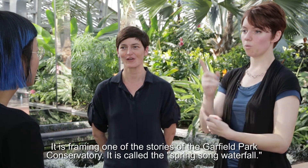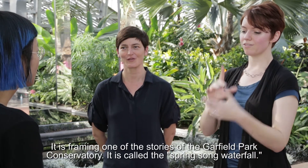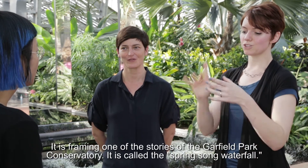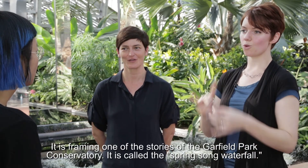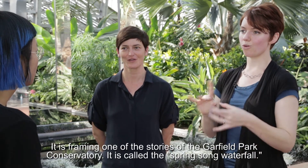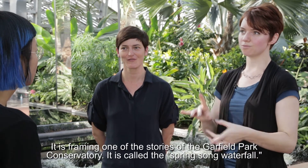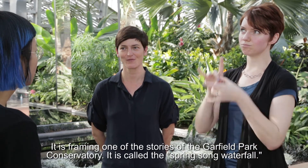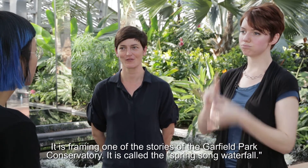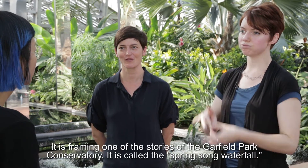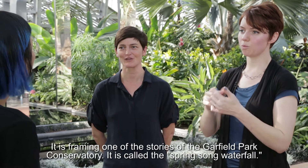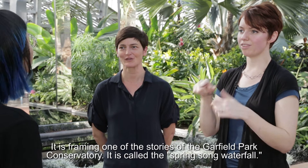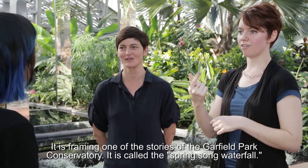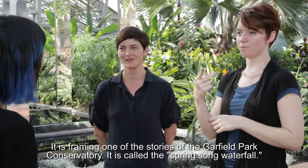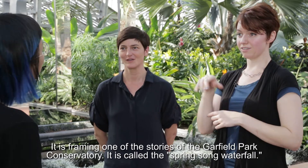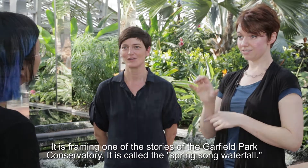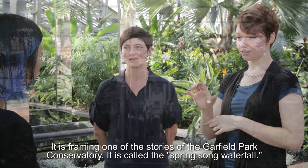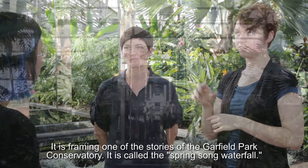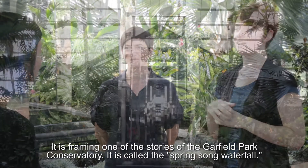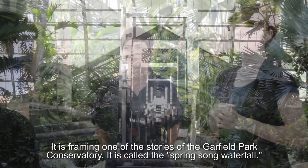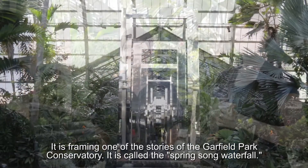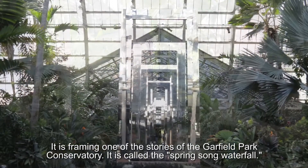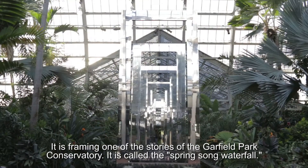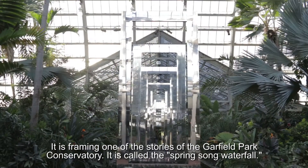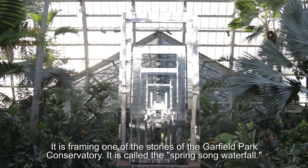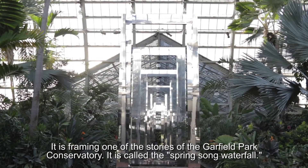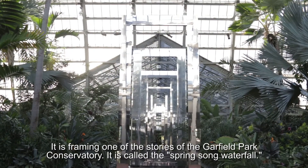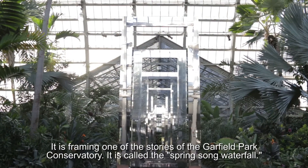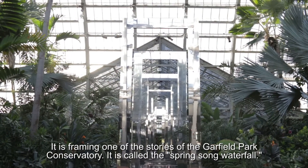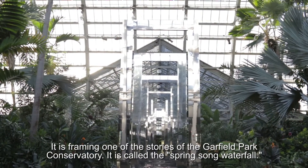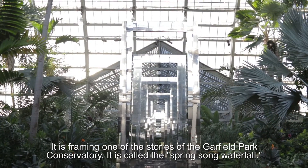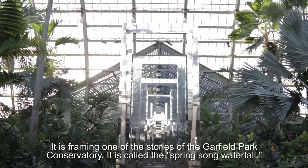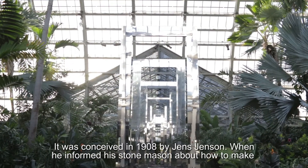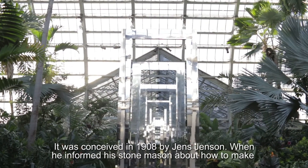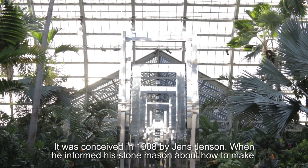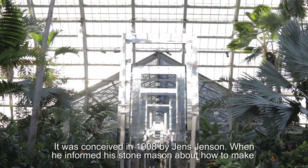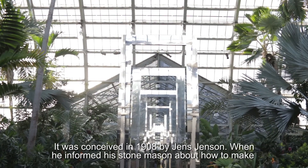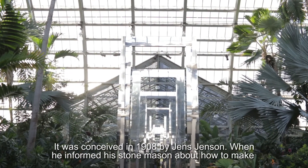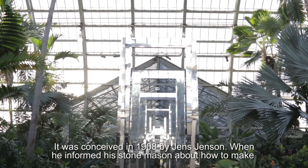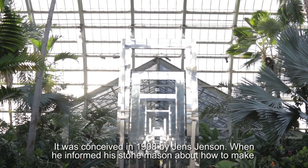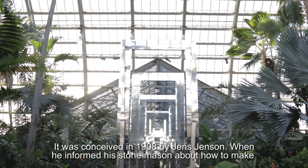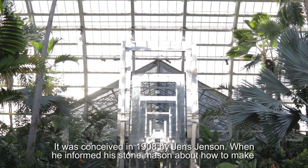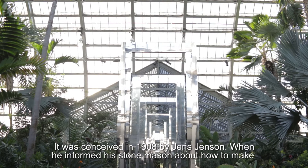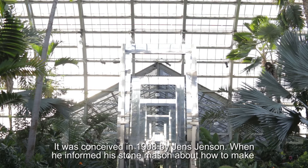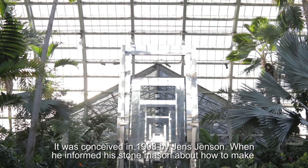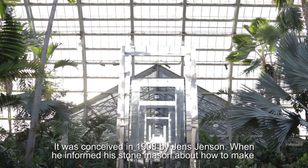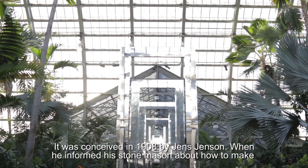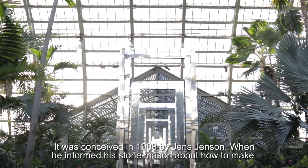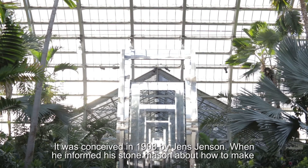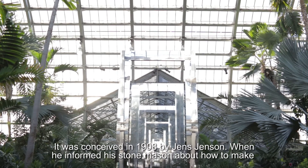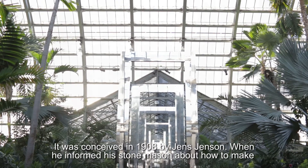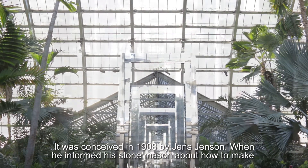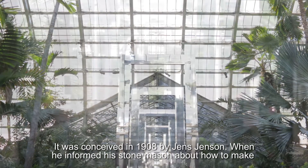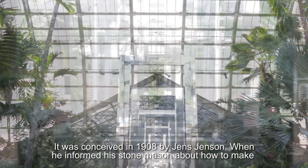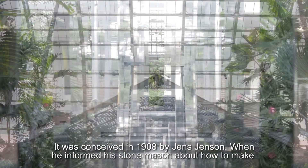of the Garfield Conservatory. It is called the Spring Song Waterfall. It was conceived in 1908